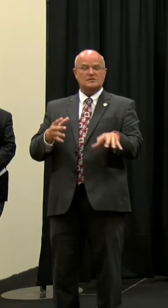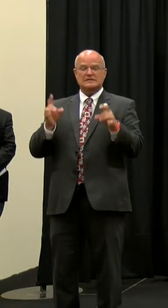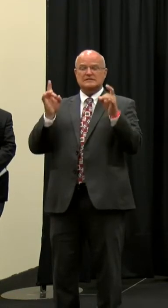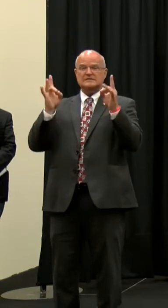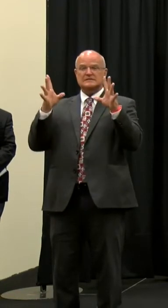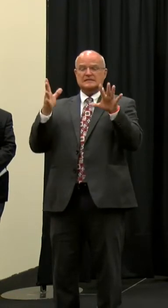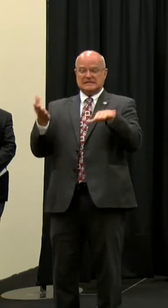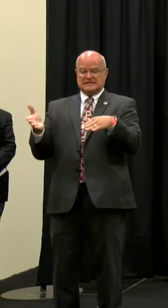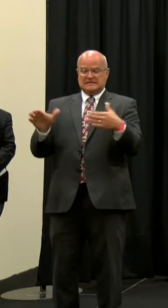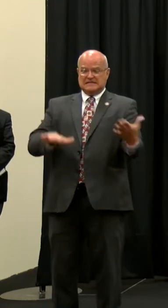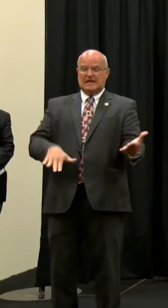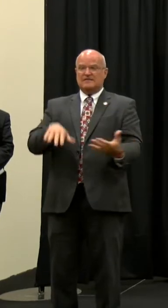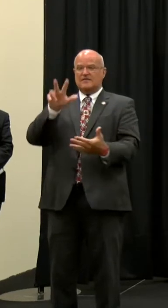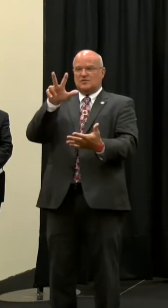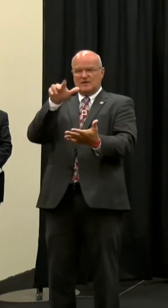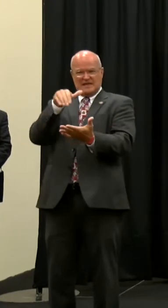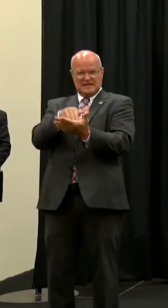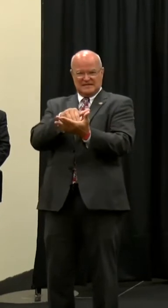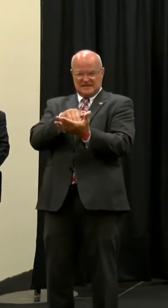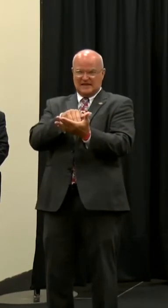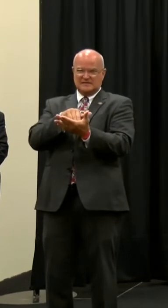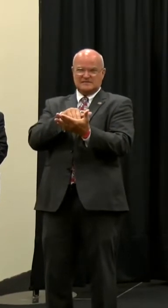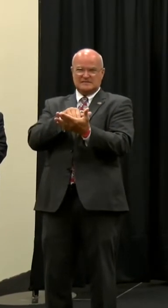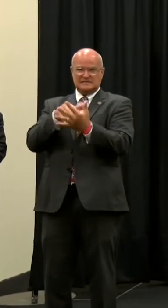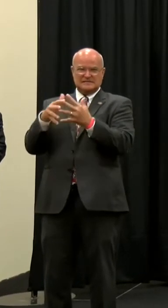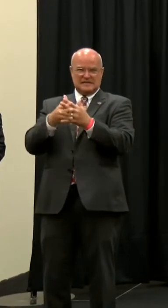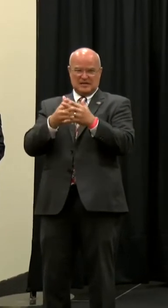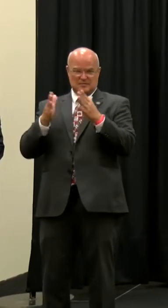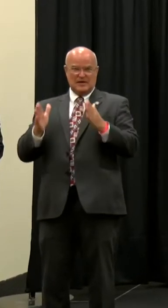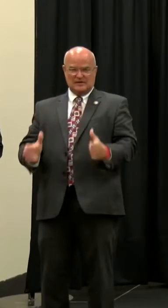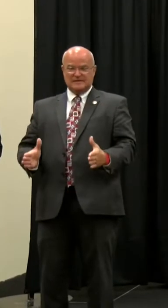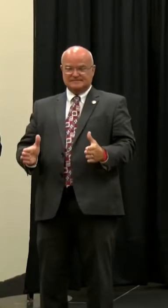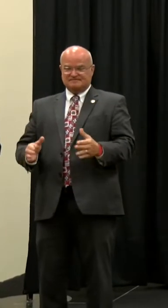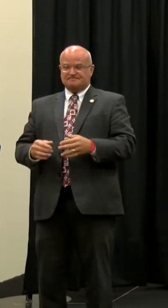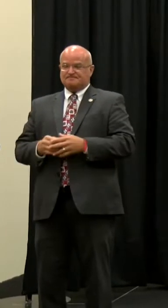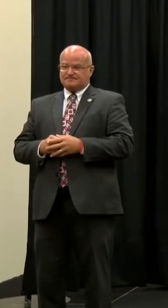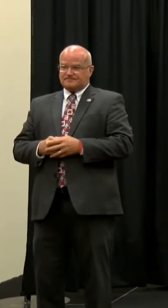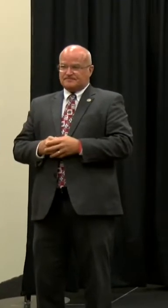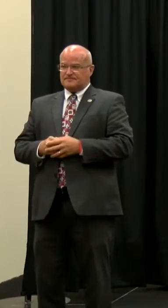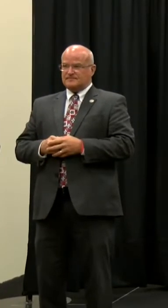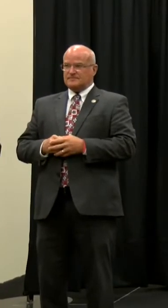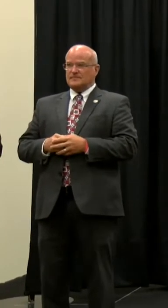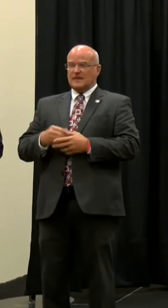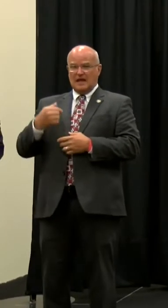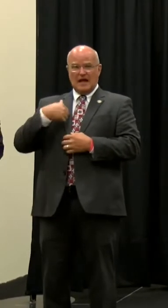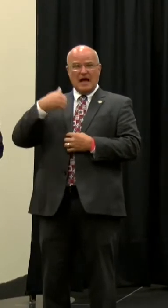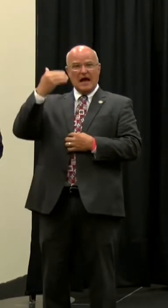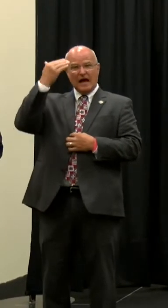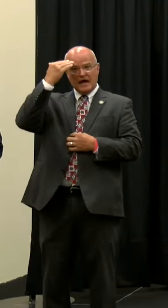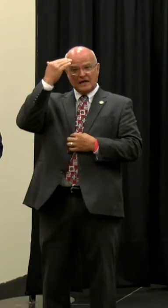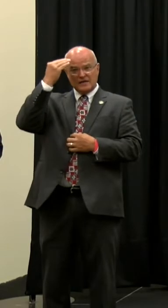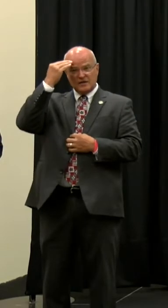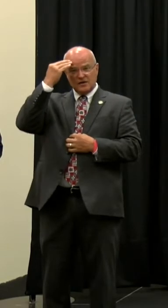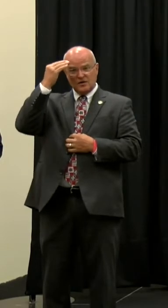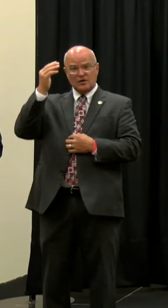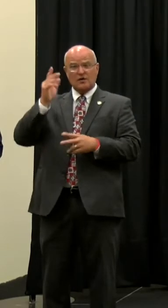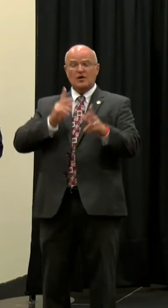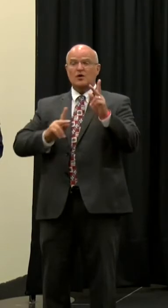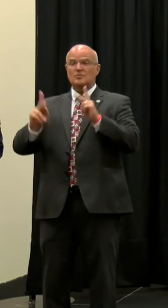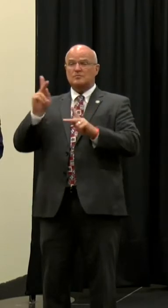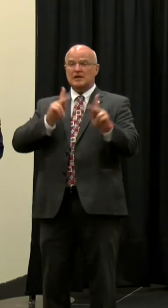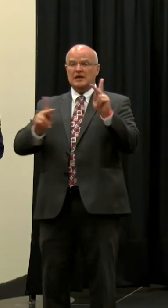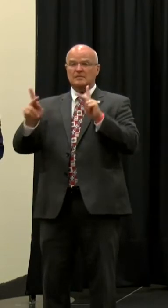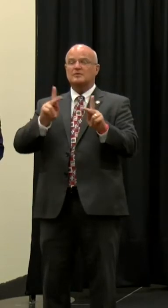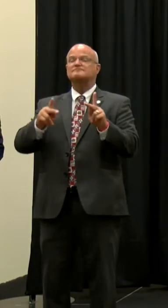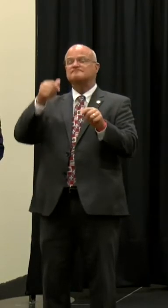tragic death of 3,000 Americans. And I know that everybody is